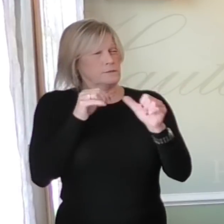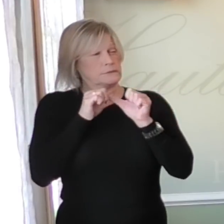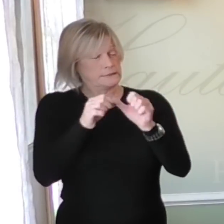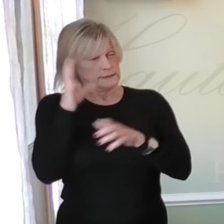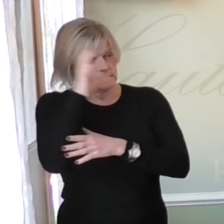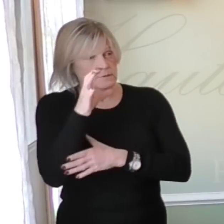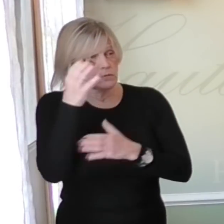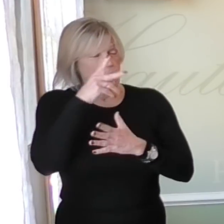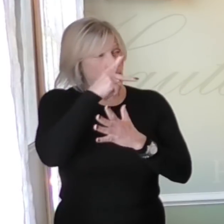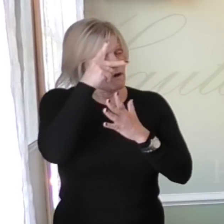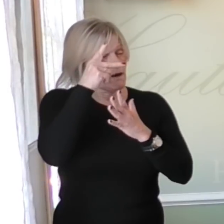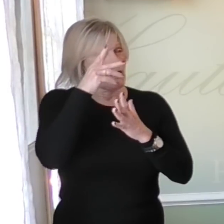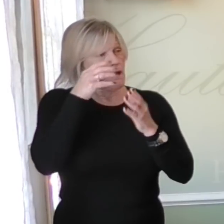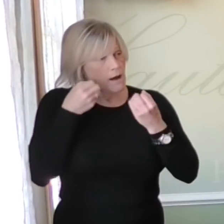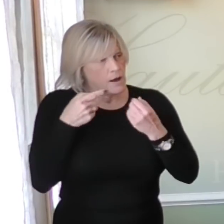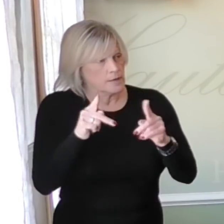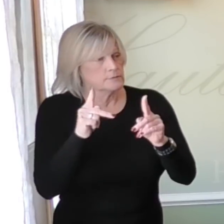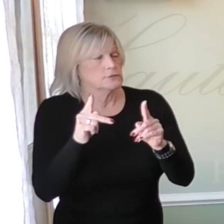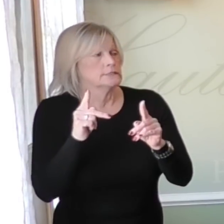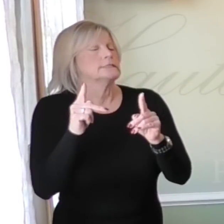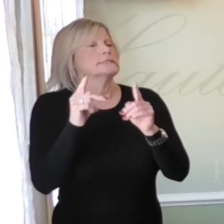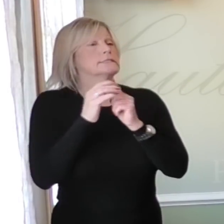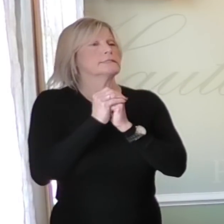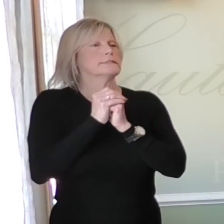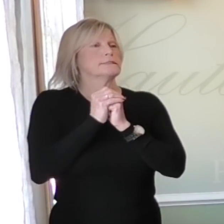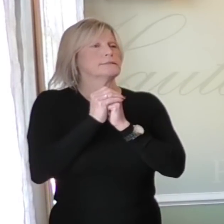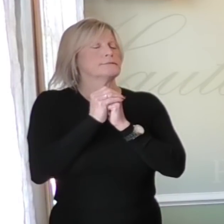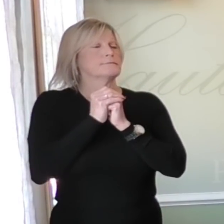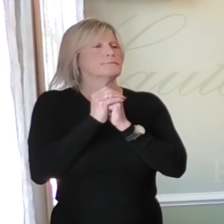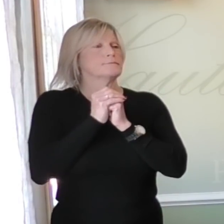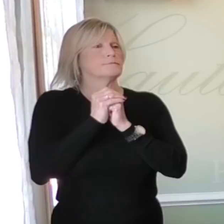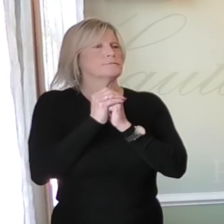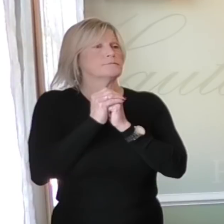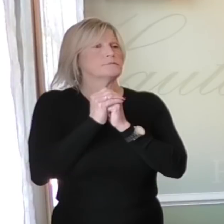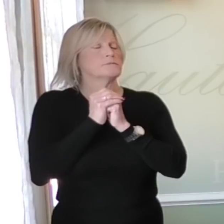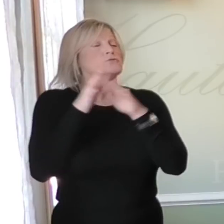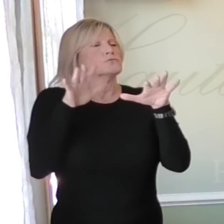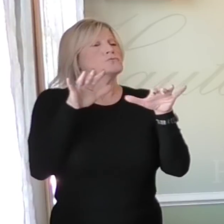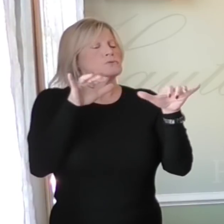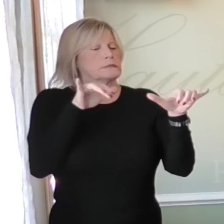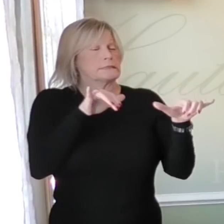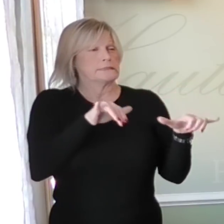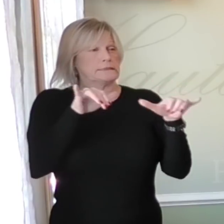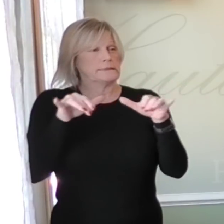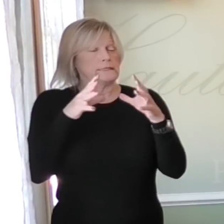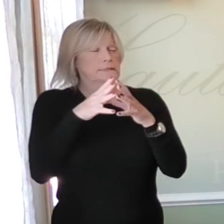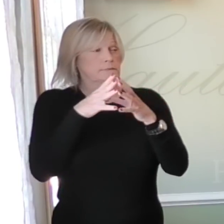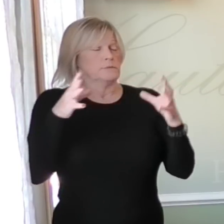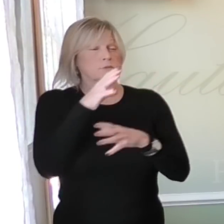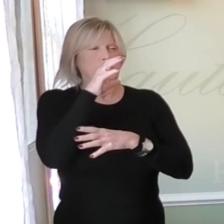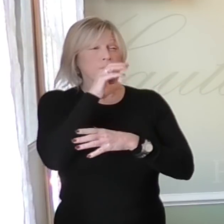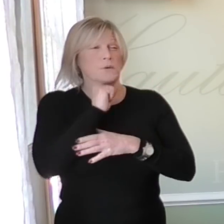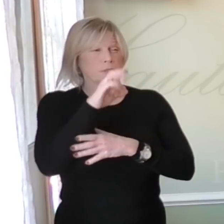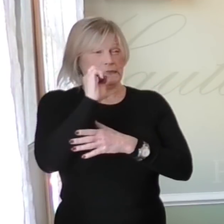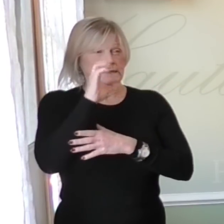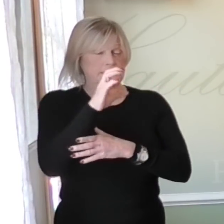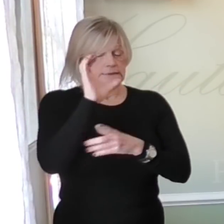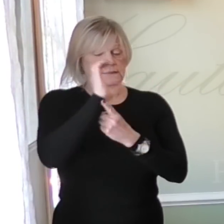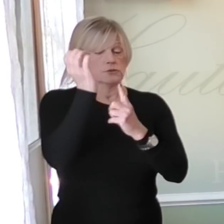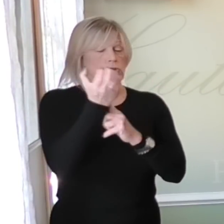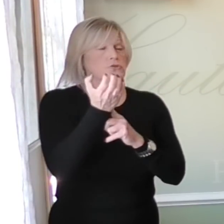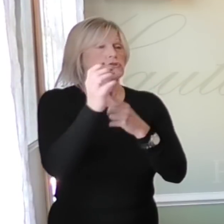options that consider the desire by many to retain as much of Old Ellicott City's